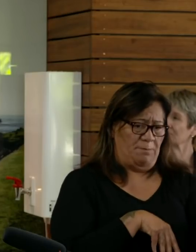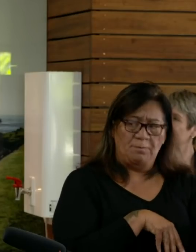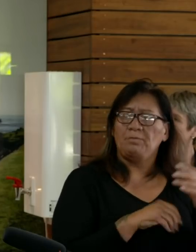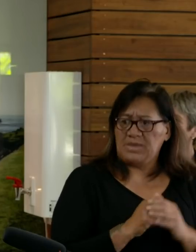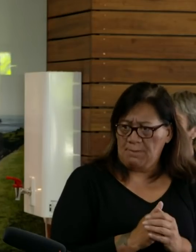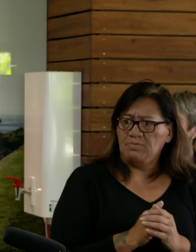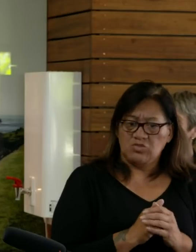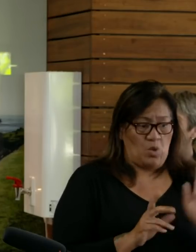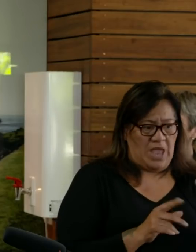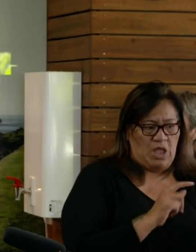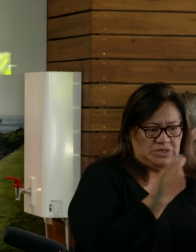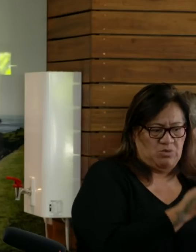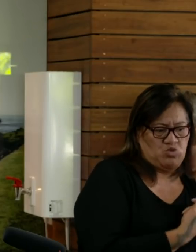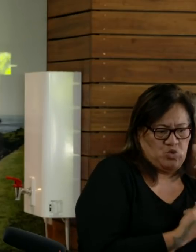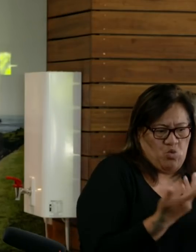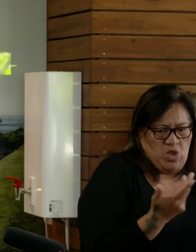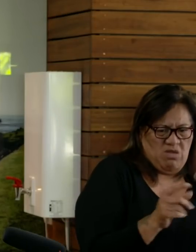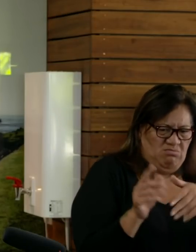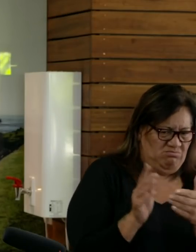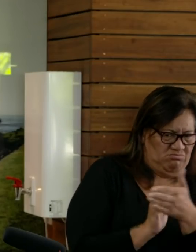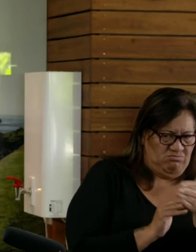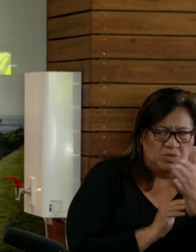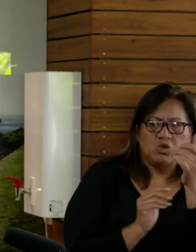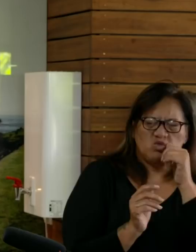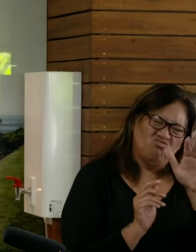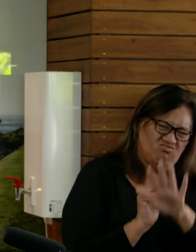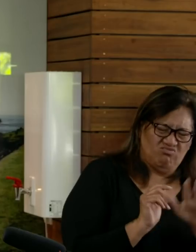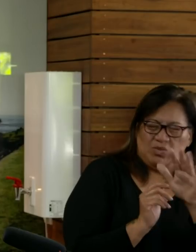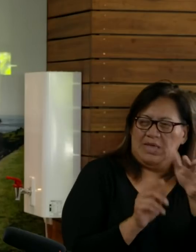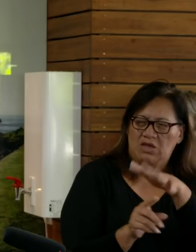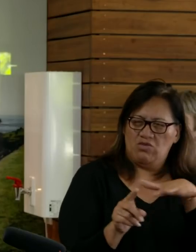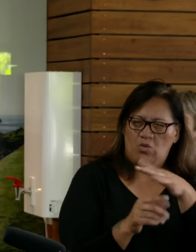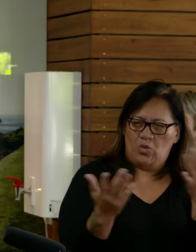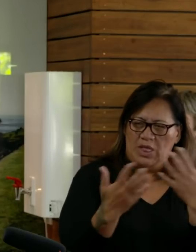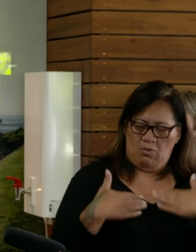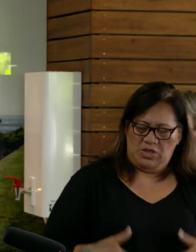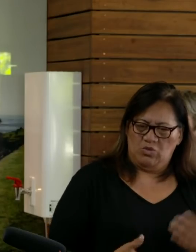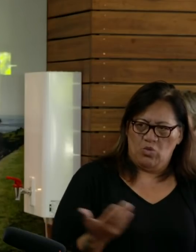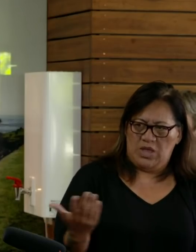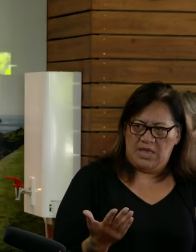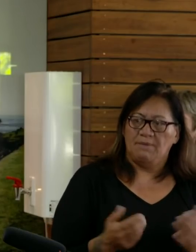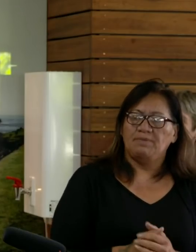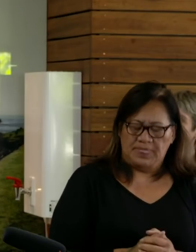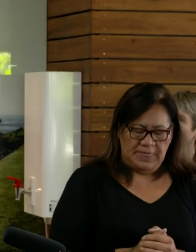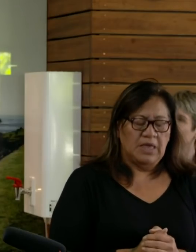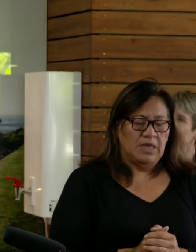our teams on, so they knew the general area of where those persons